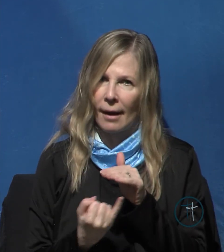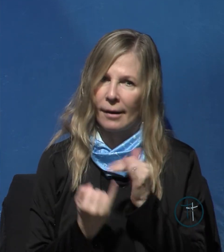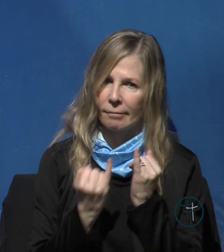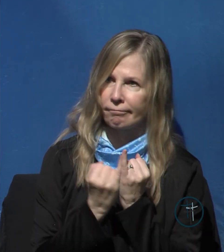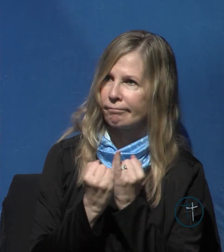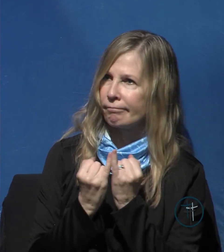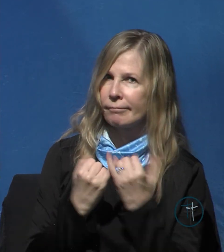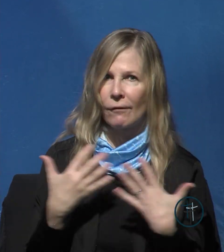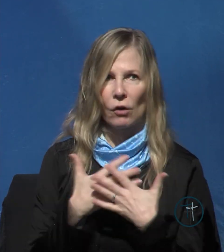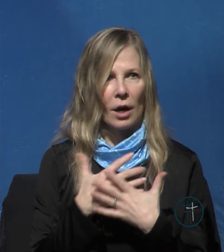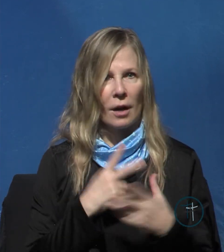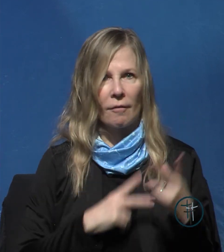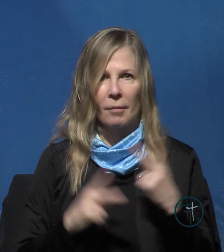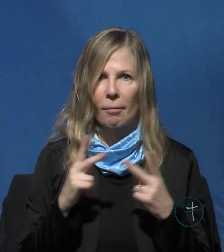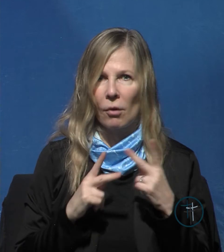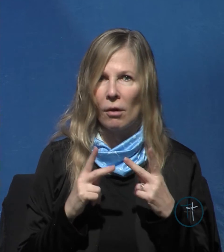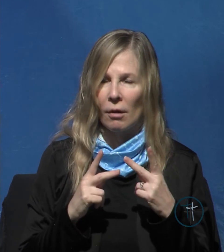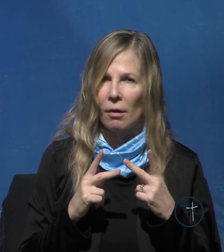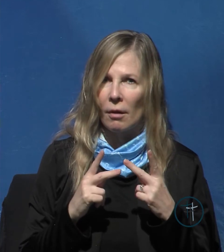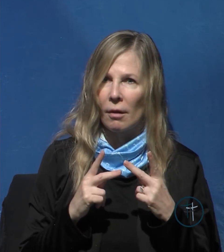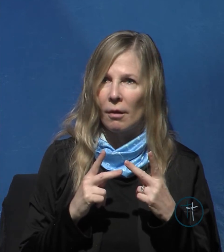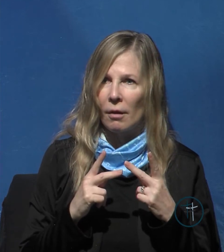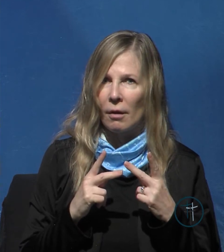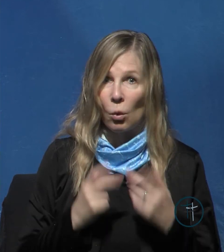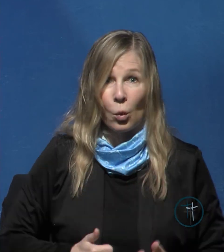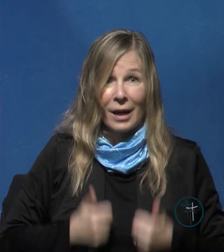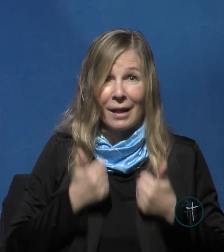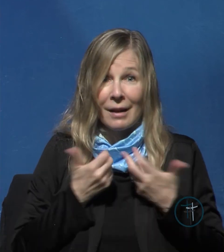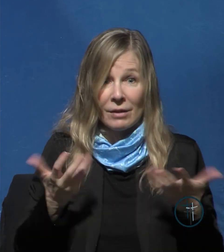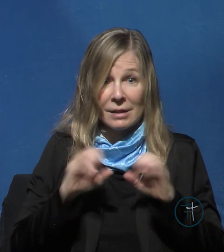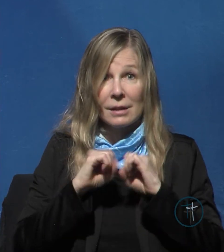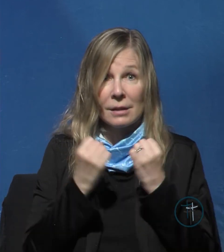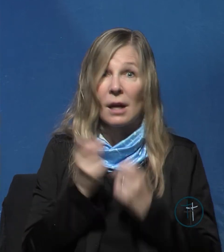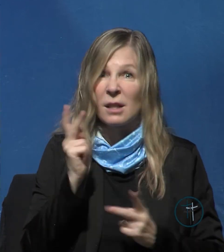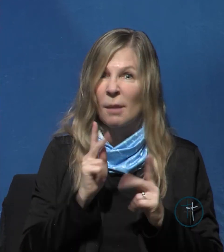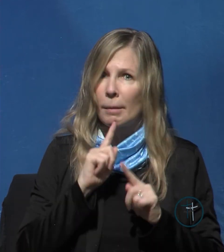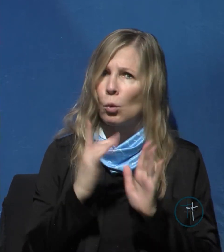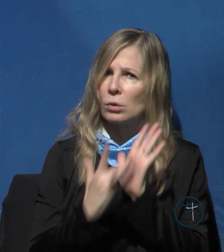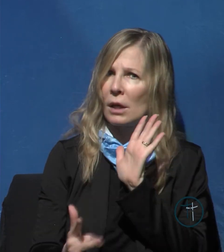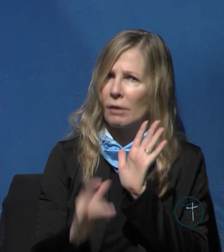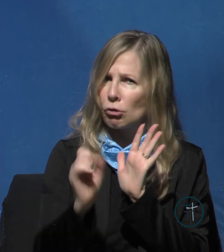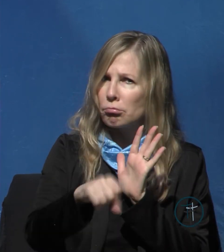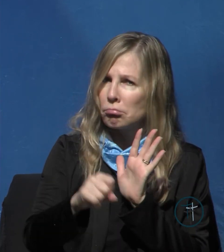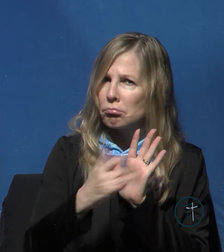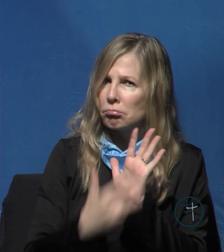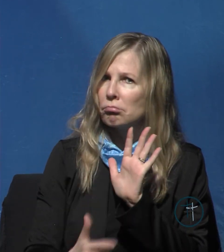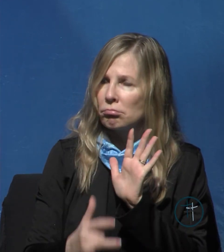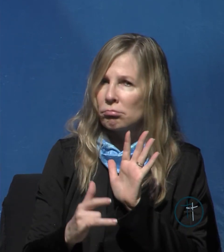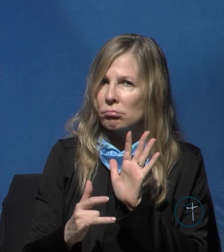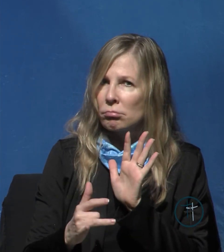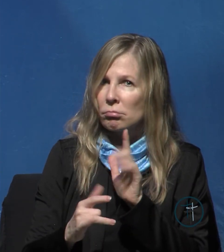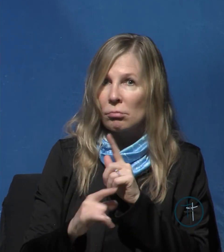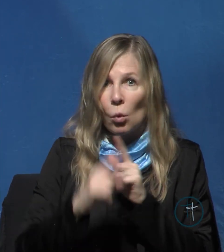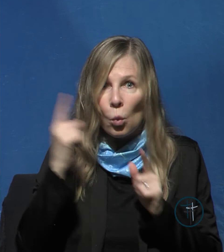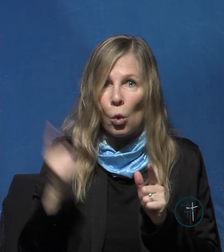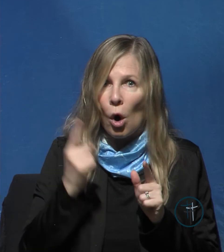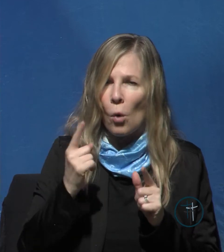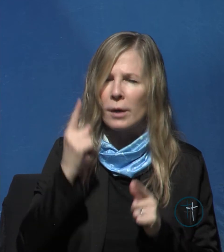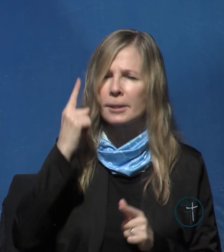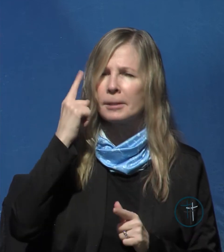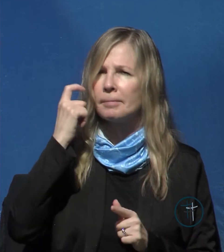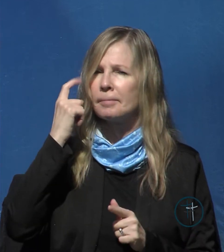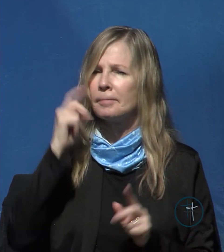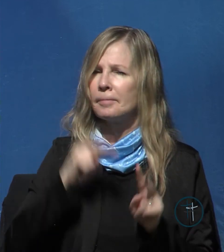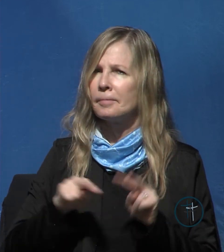get afraid of people. We live in a society where some people will take advantage of you. We're always